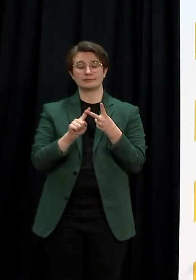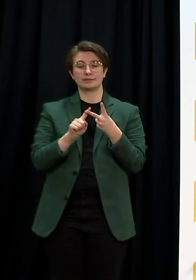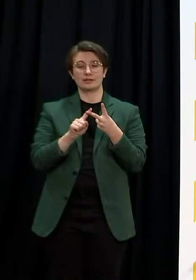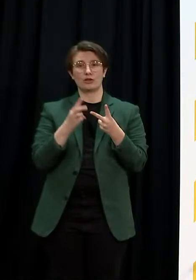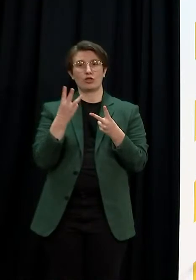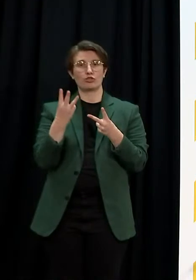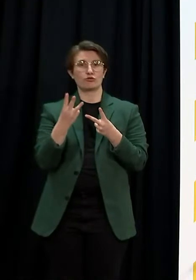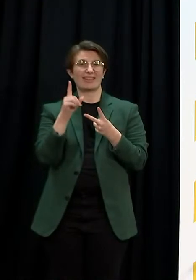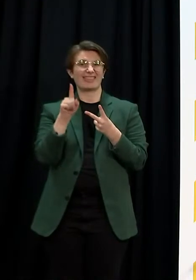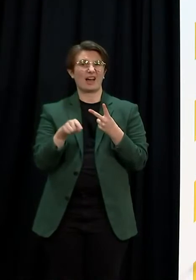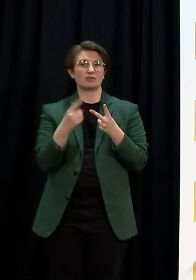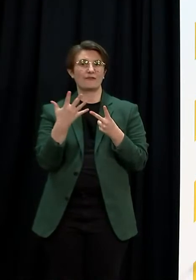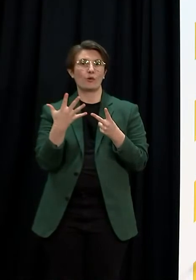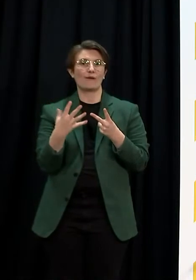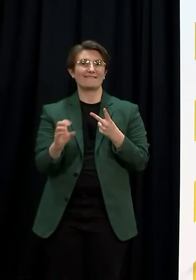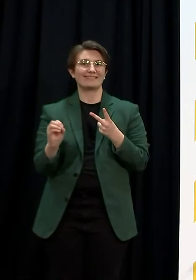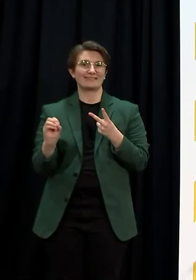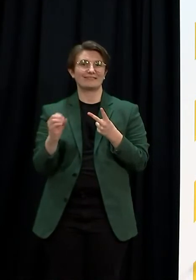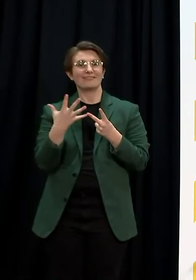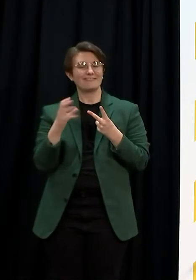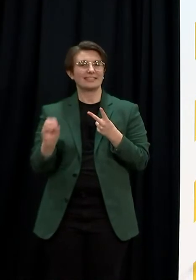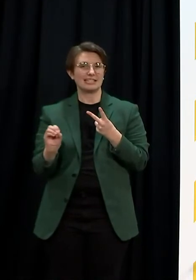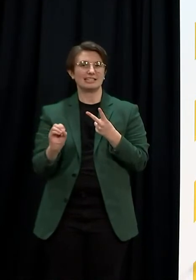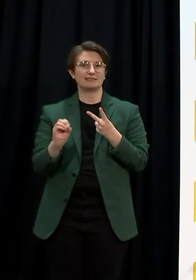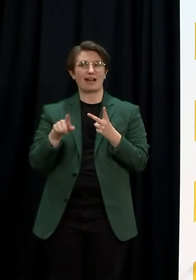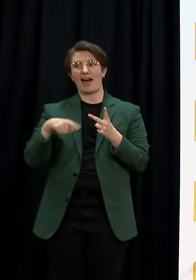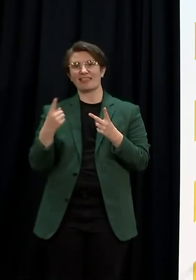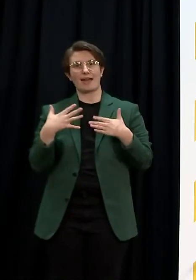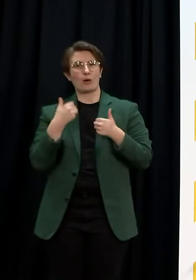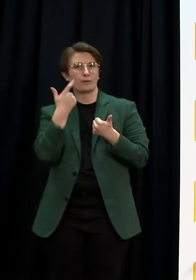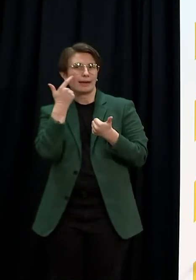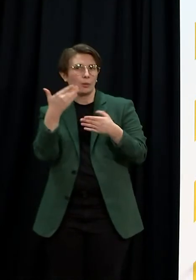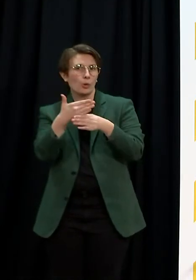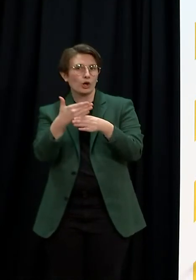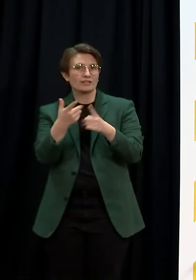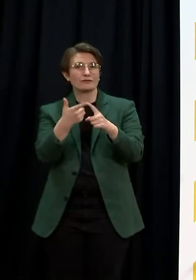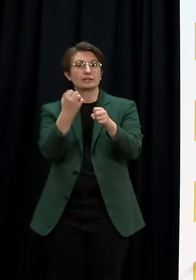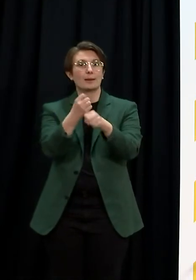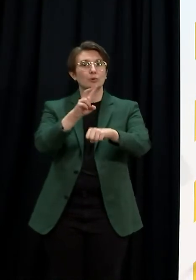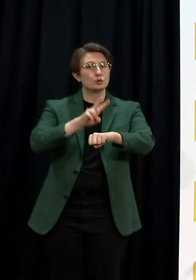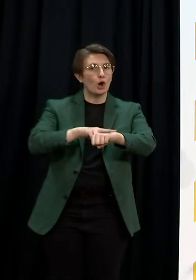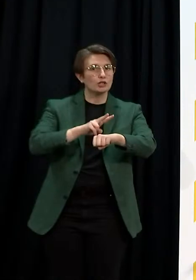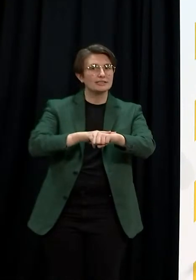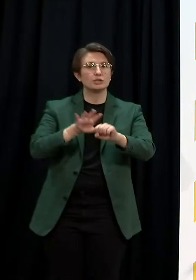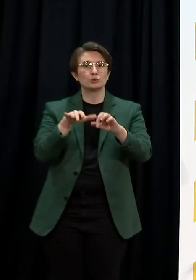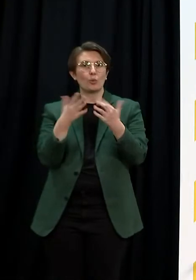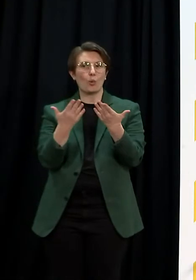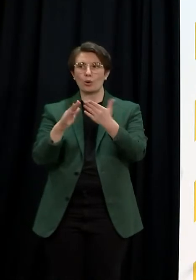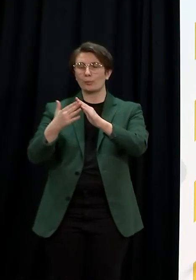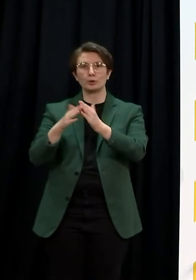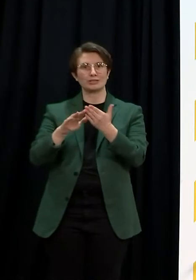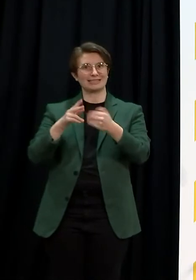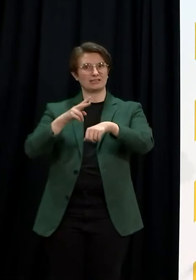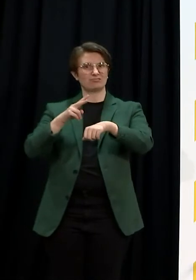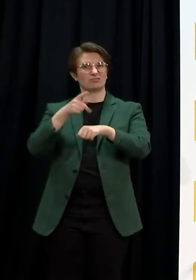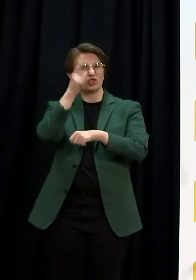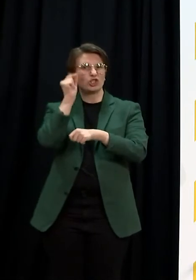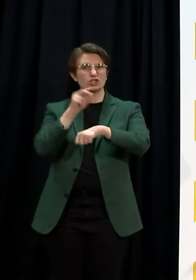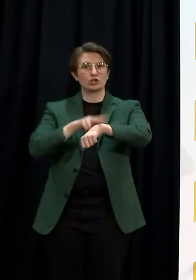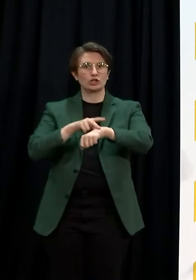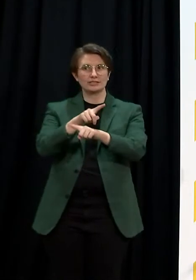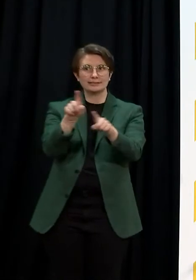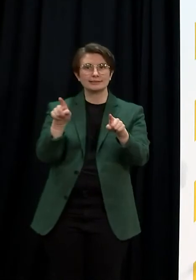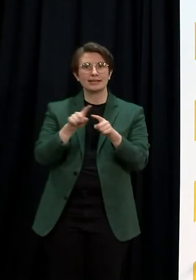3,450 other healthcare workers, for example those working in primary care or in our community providers, and over 4,000 other essential